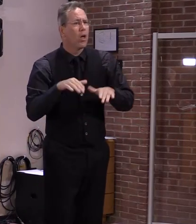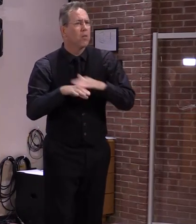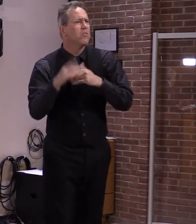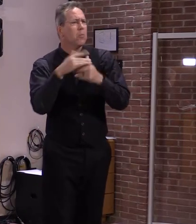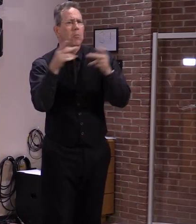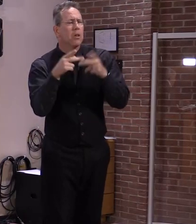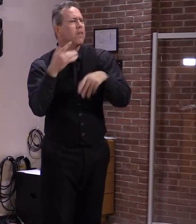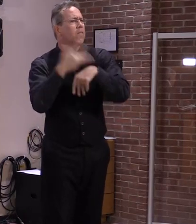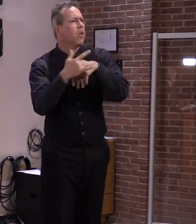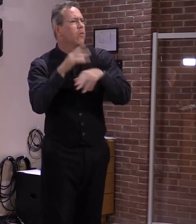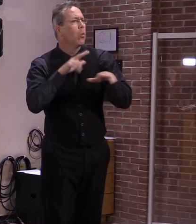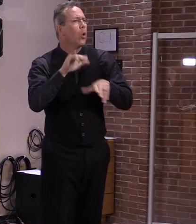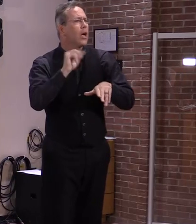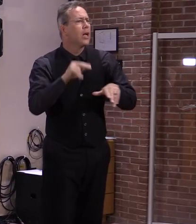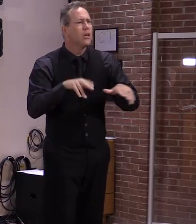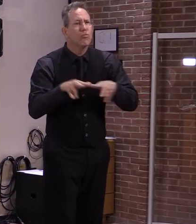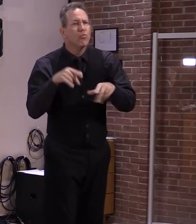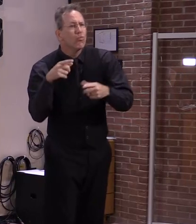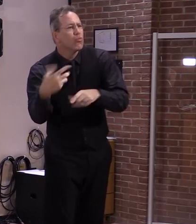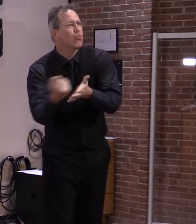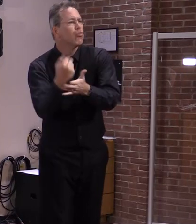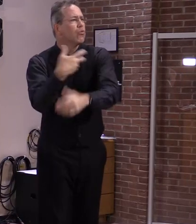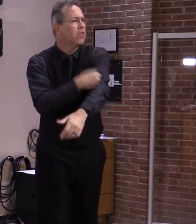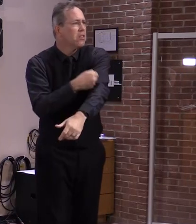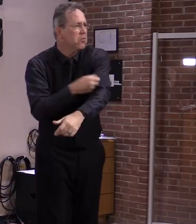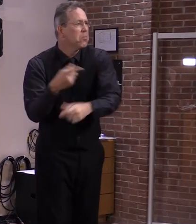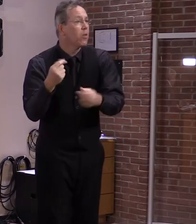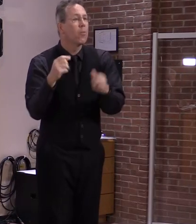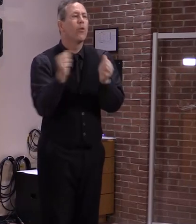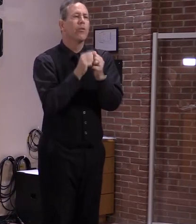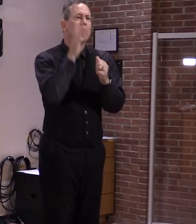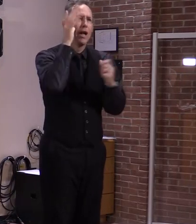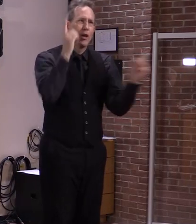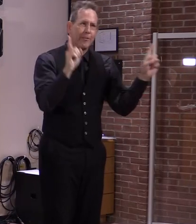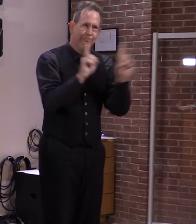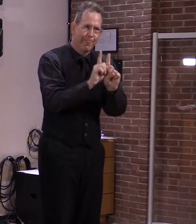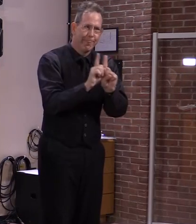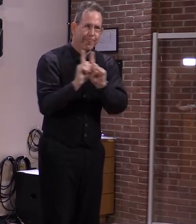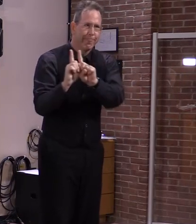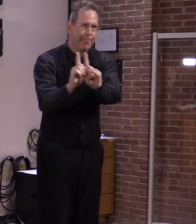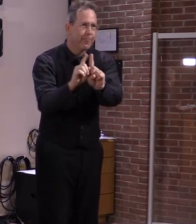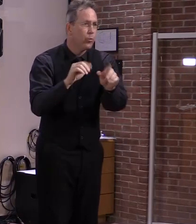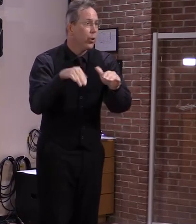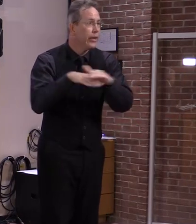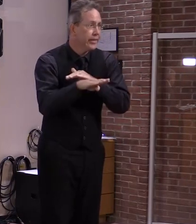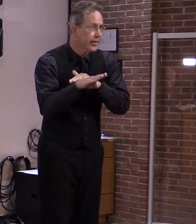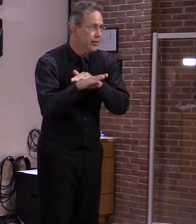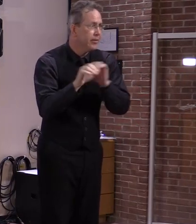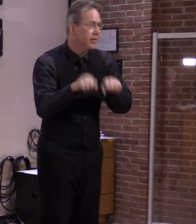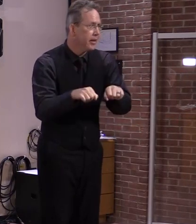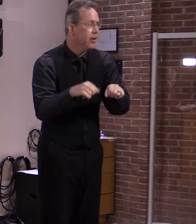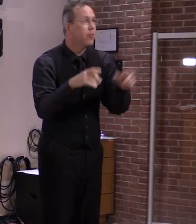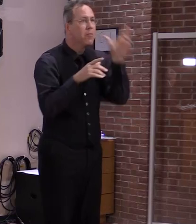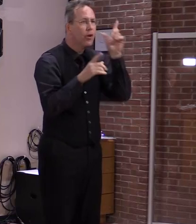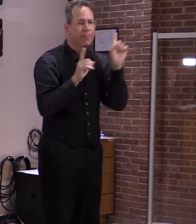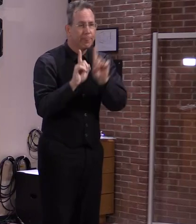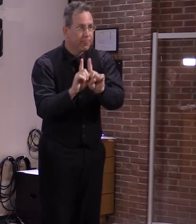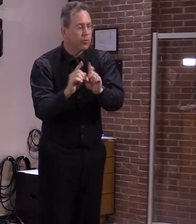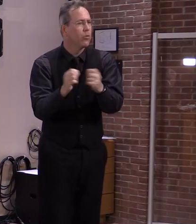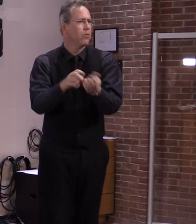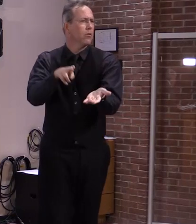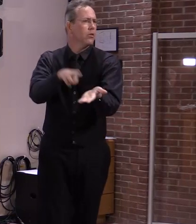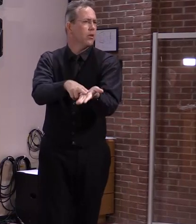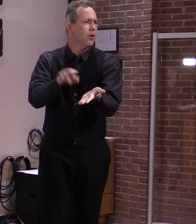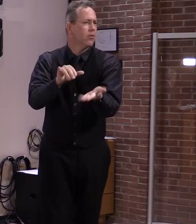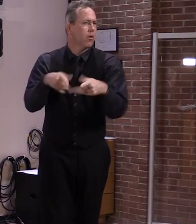to walk in with a parent or guardian with a signed paper consent form. The Vermont chapter of